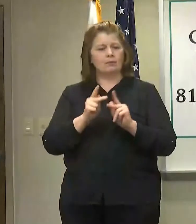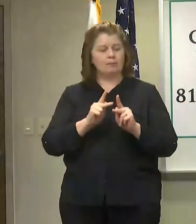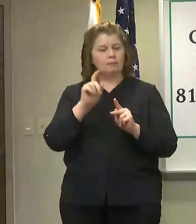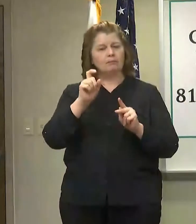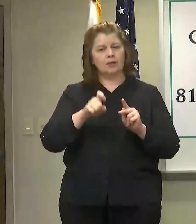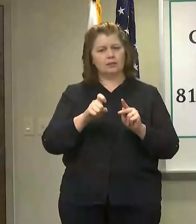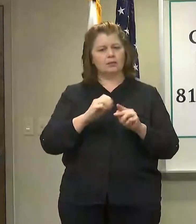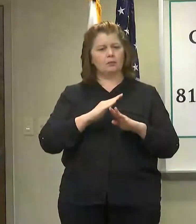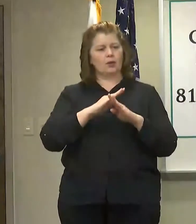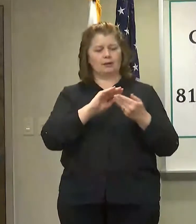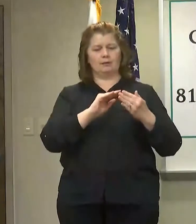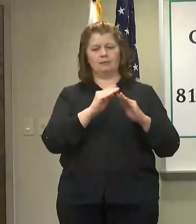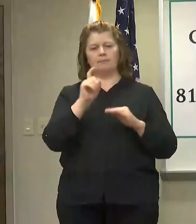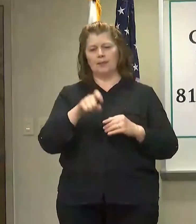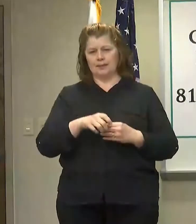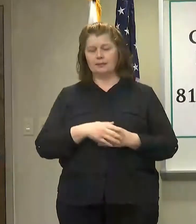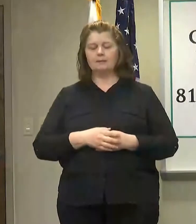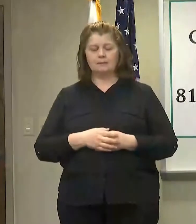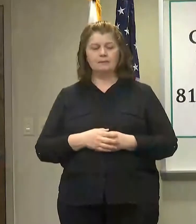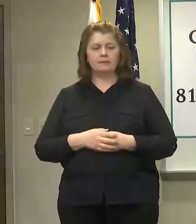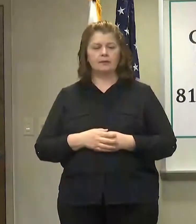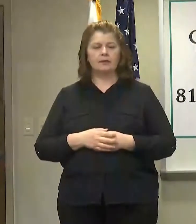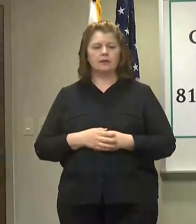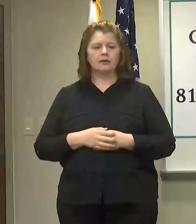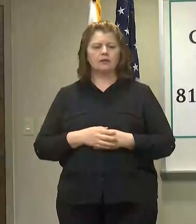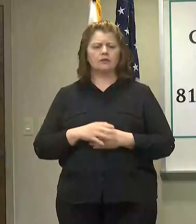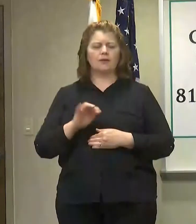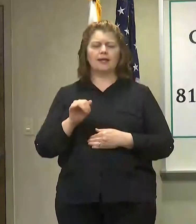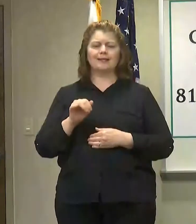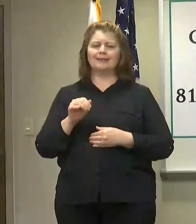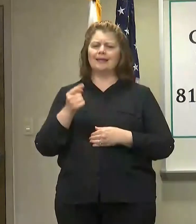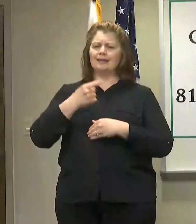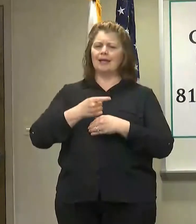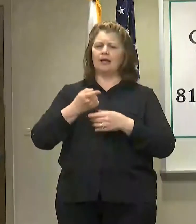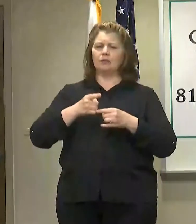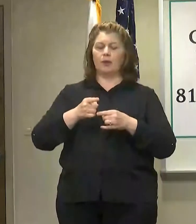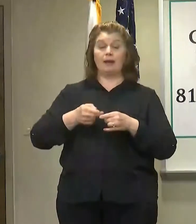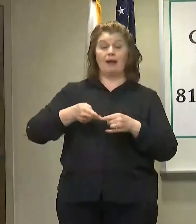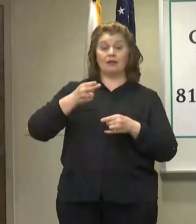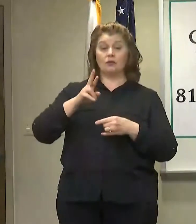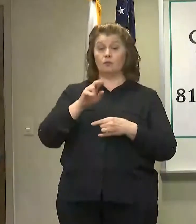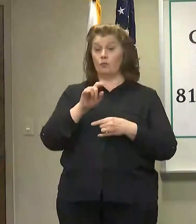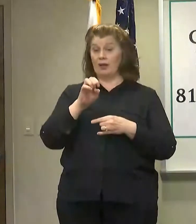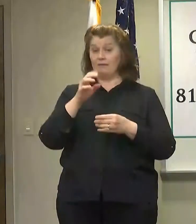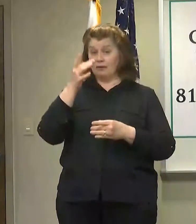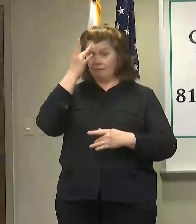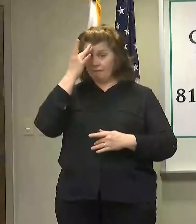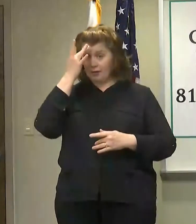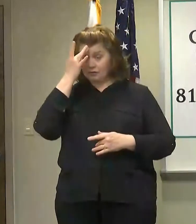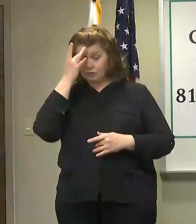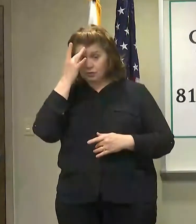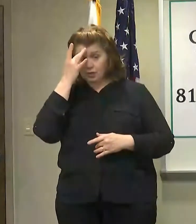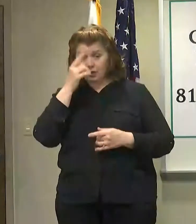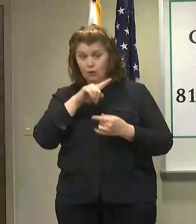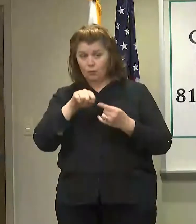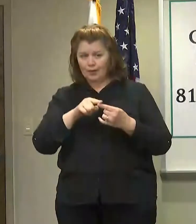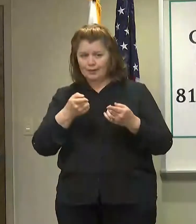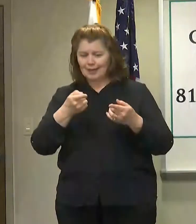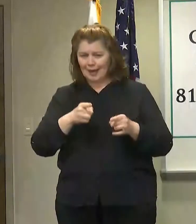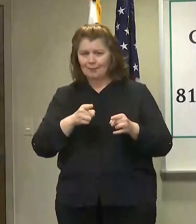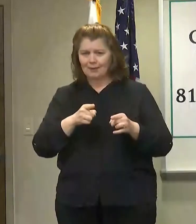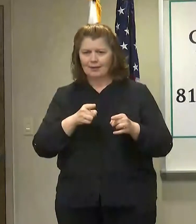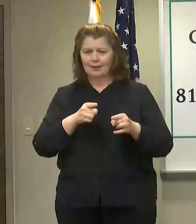protecting the community. Look at our highest rates of infection and where they're occurring right now. We've talked about this before. Then